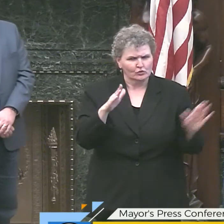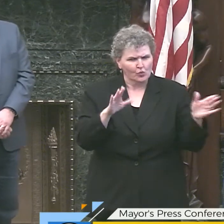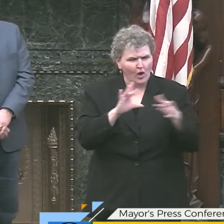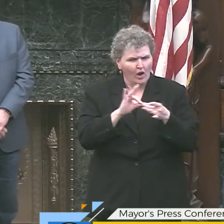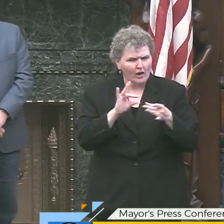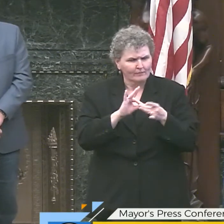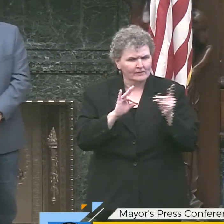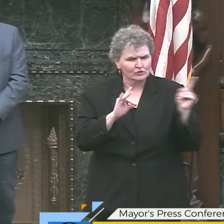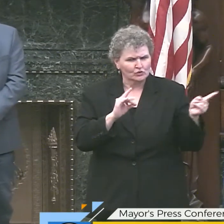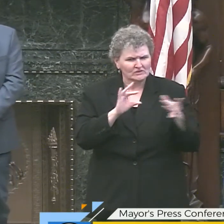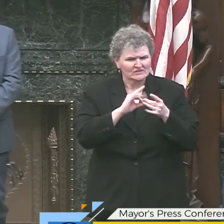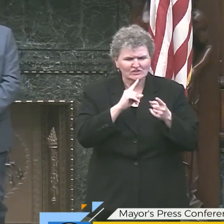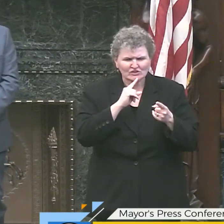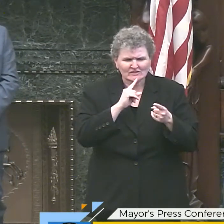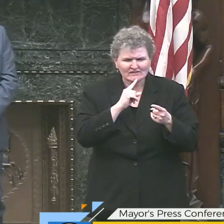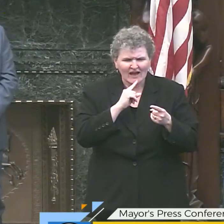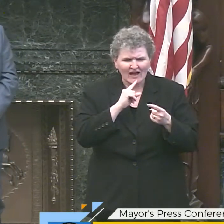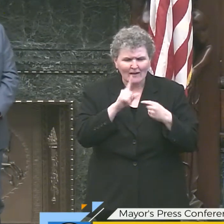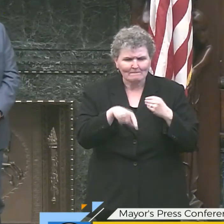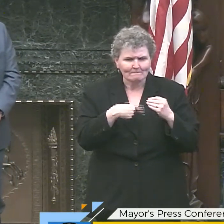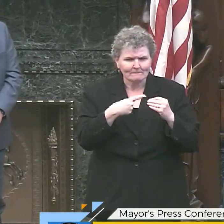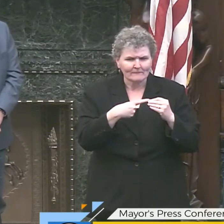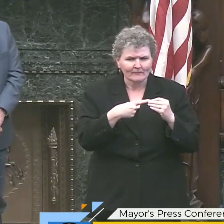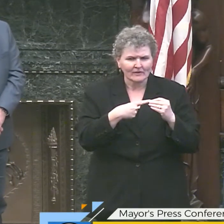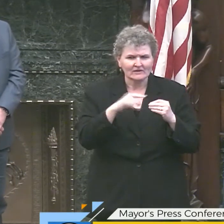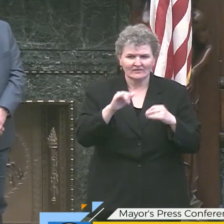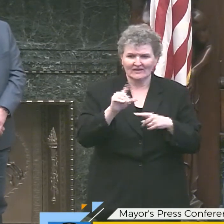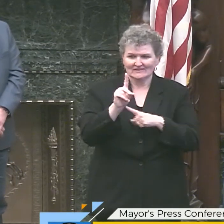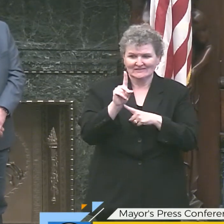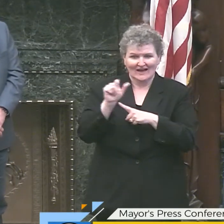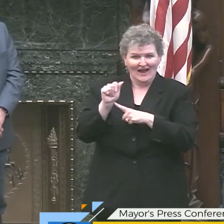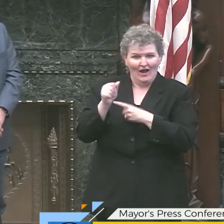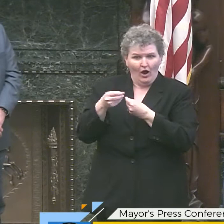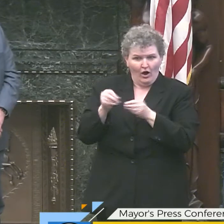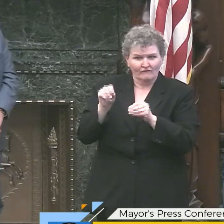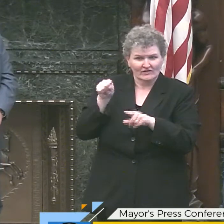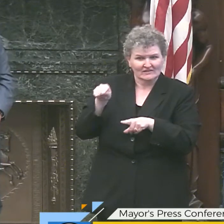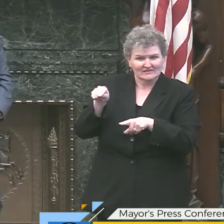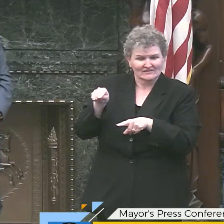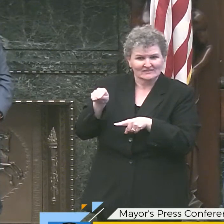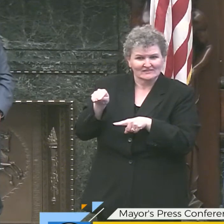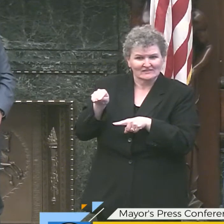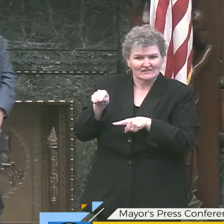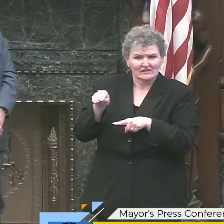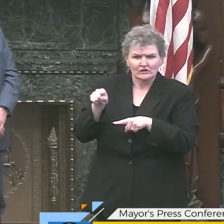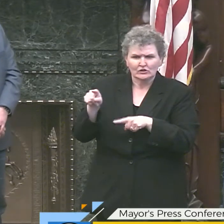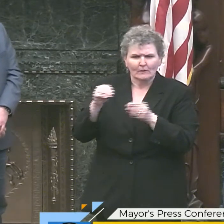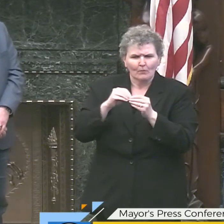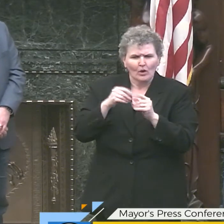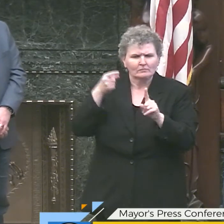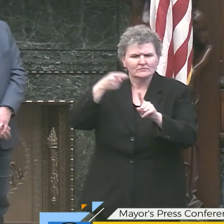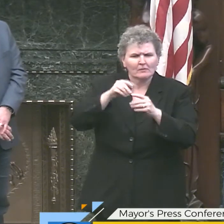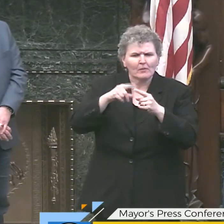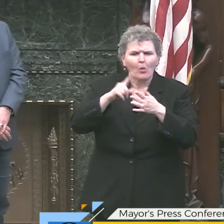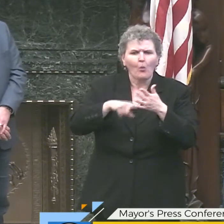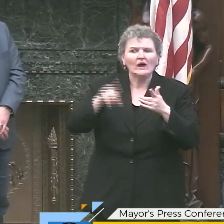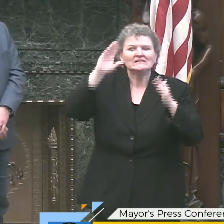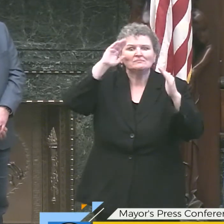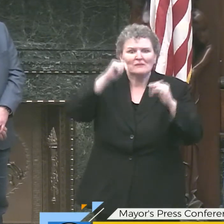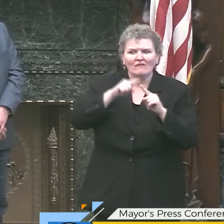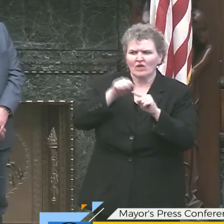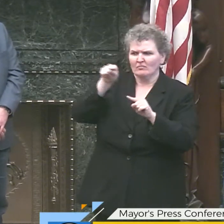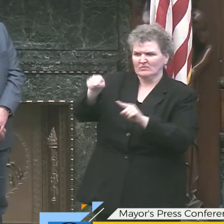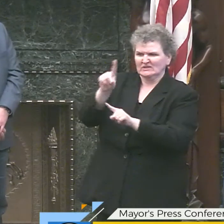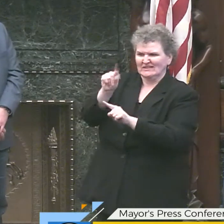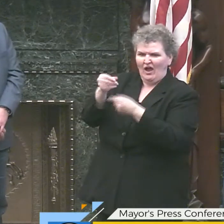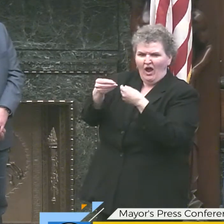you talked about the messaging the district attorney can provide on gun violence. Can you be more specific there? What is there gun cases that are not